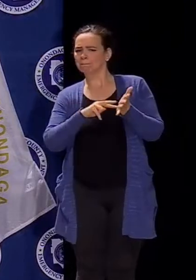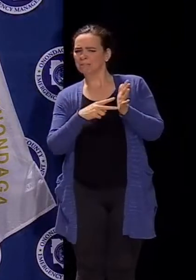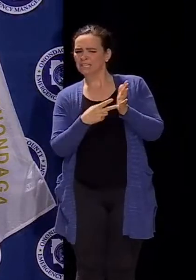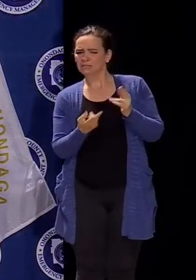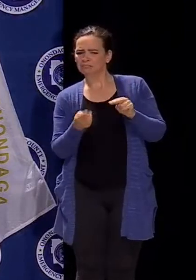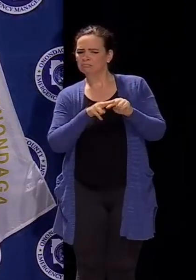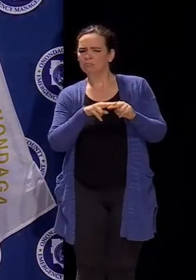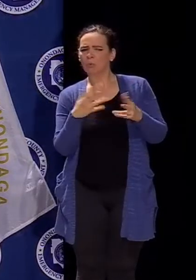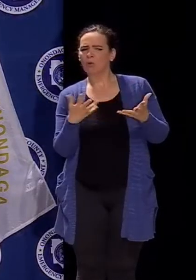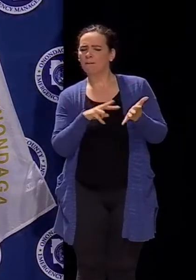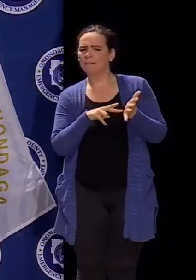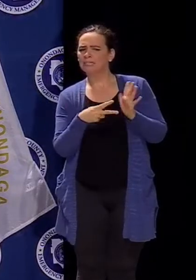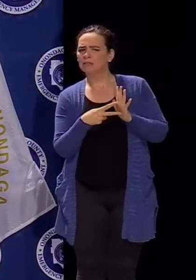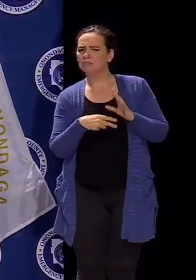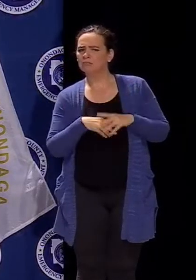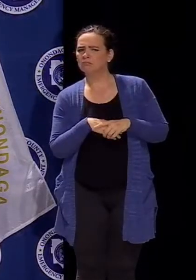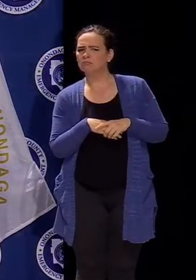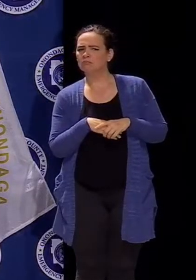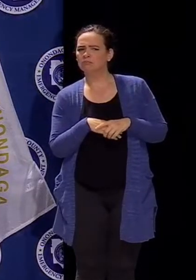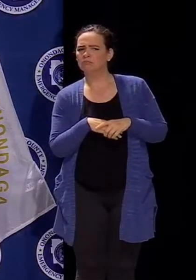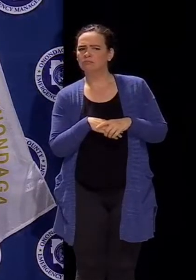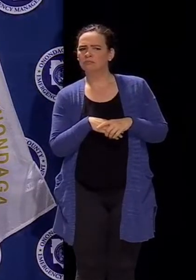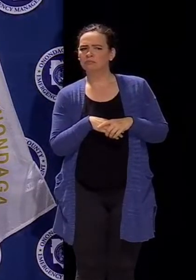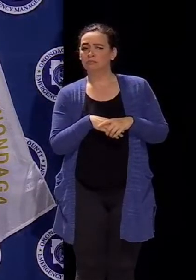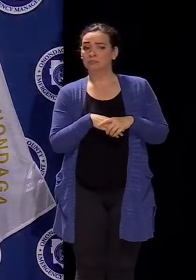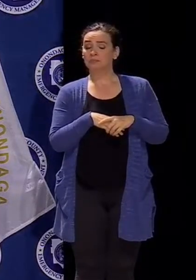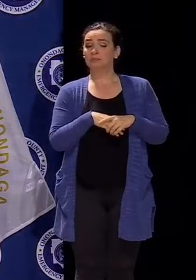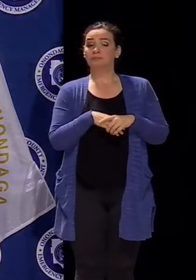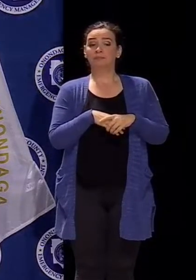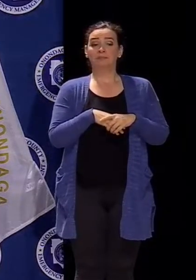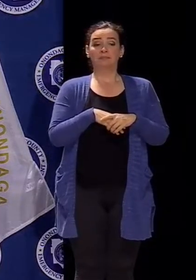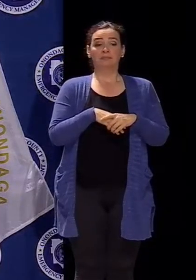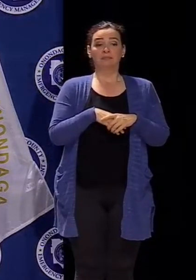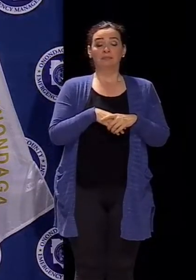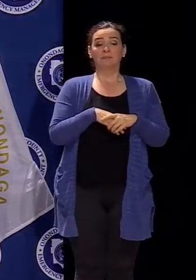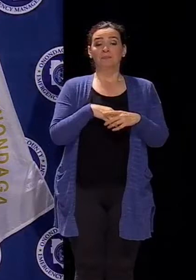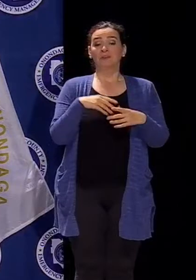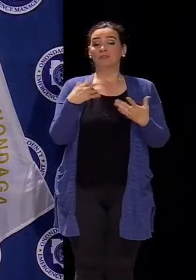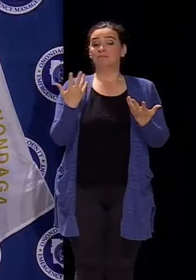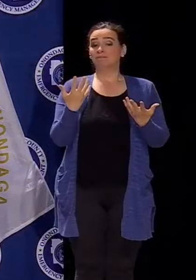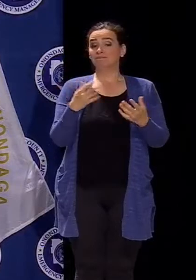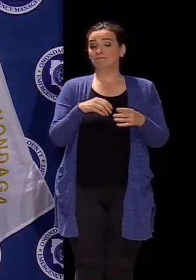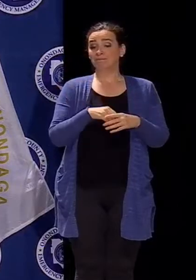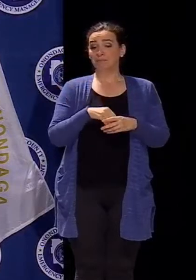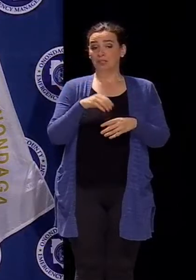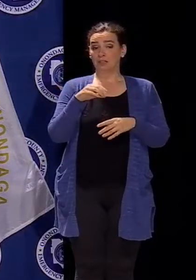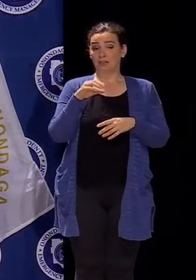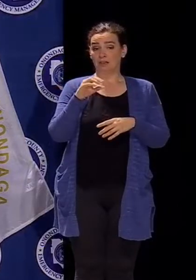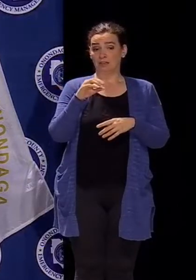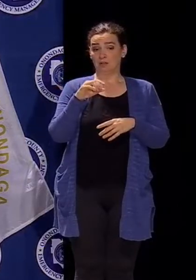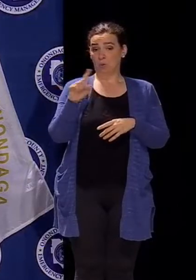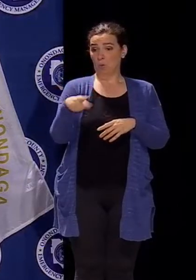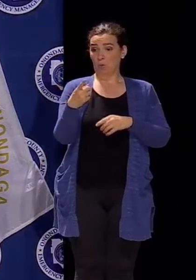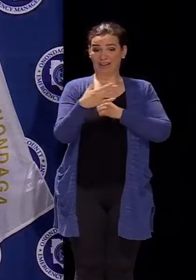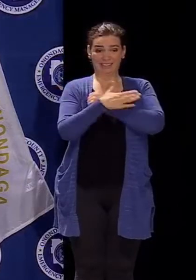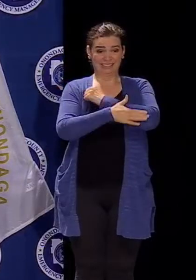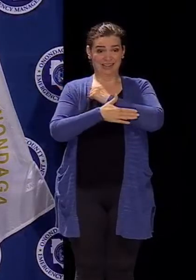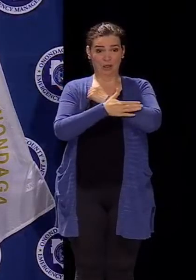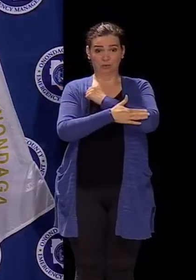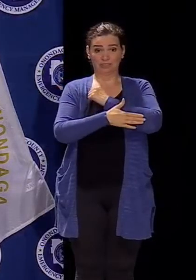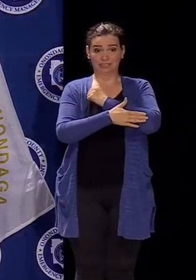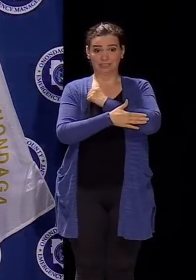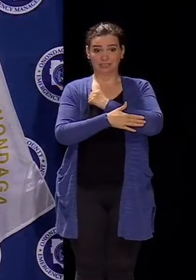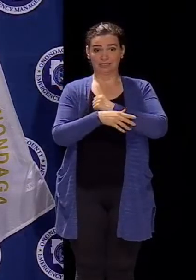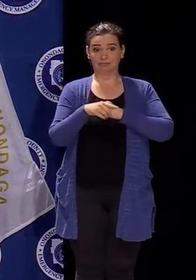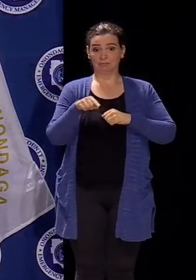whole state that doesn't have sales tax on energy purchases. We had that proposal there at the legislature. You know, quite frankly, the